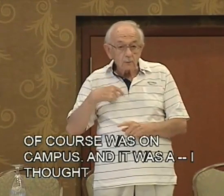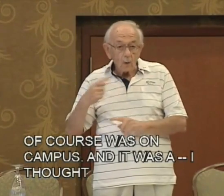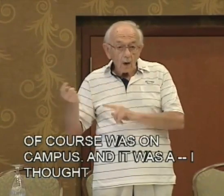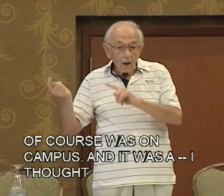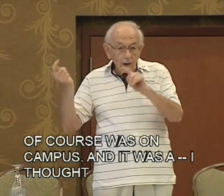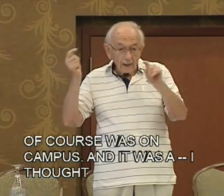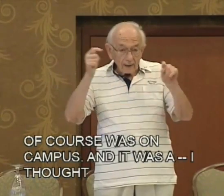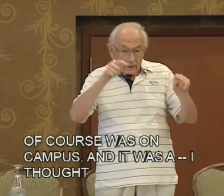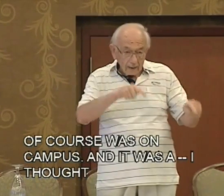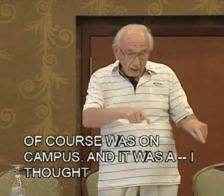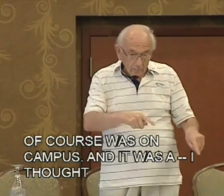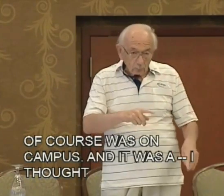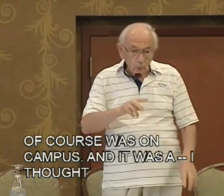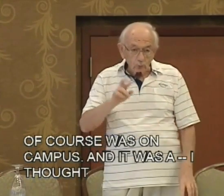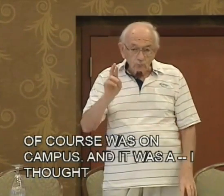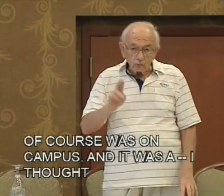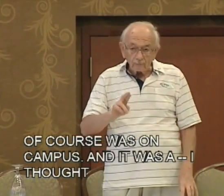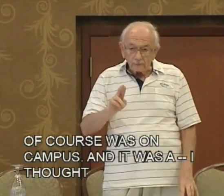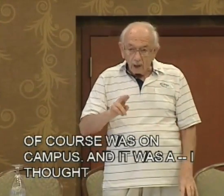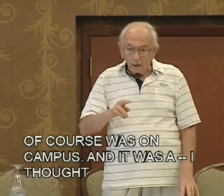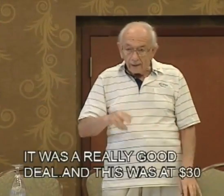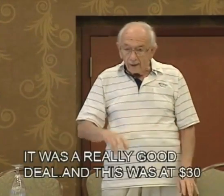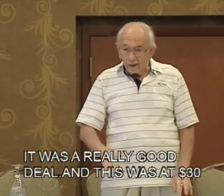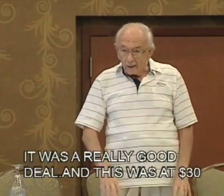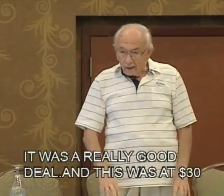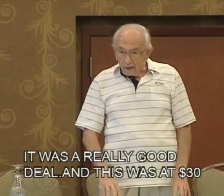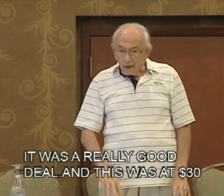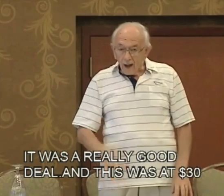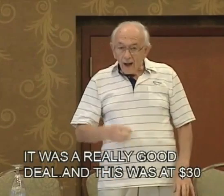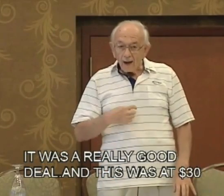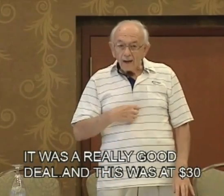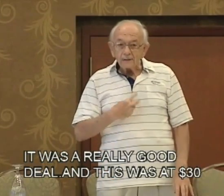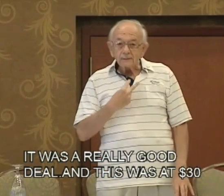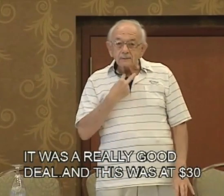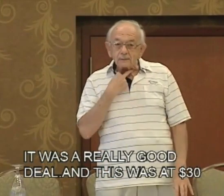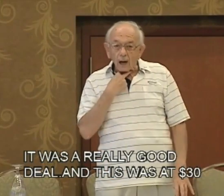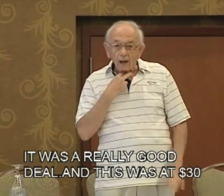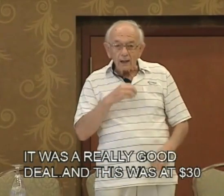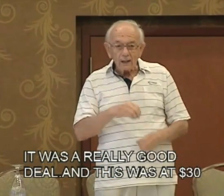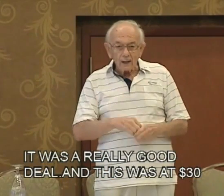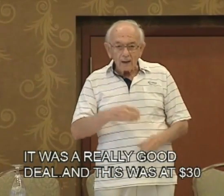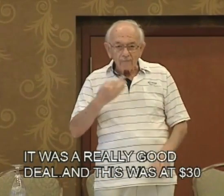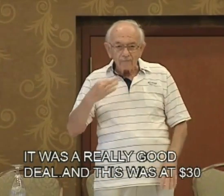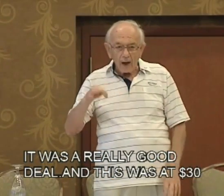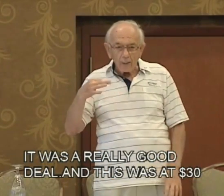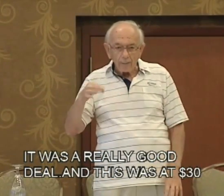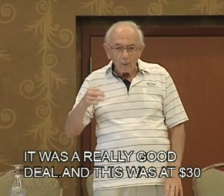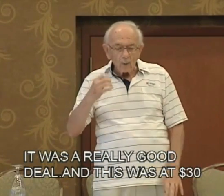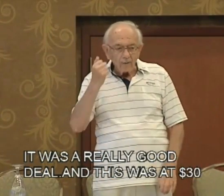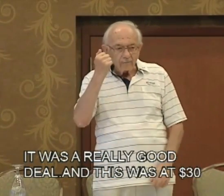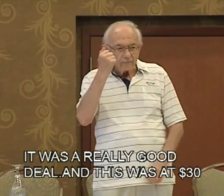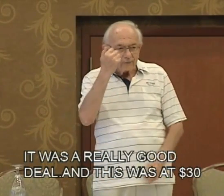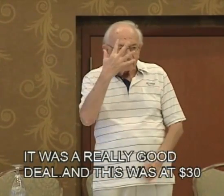I thought it was a really good deal and this was at $30 a month for the room and board cost and